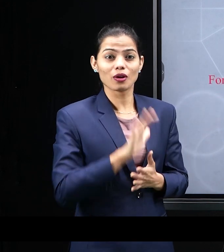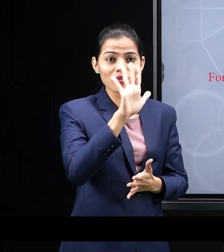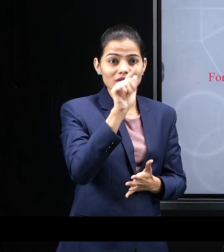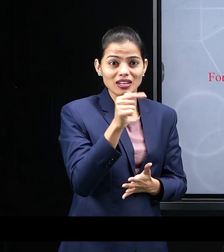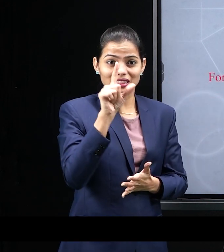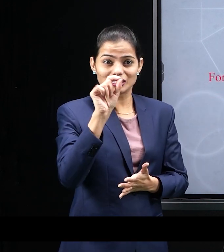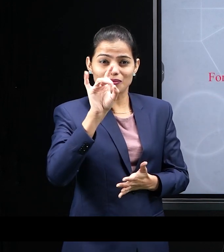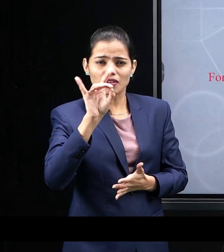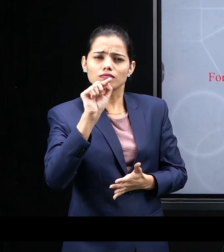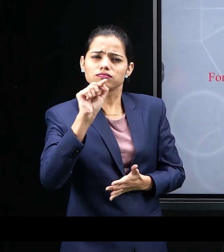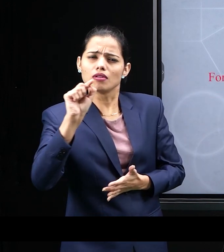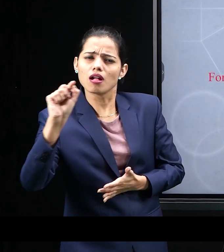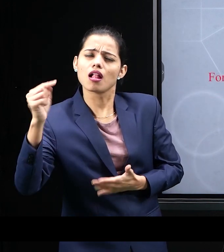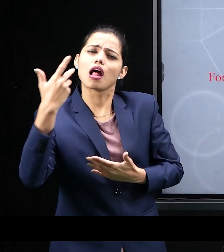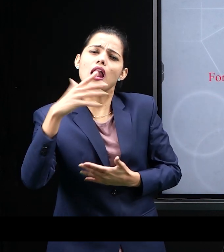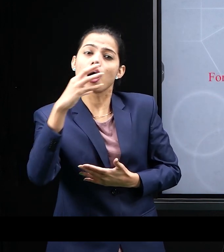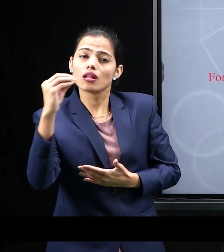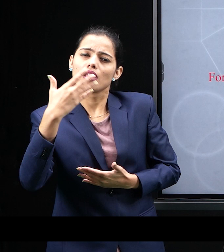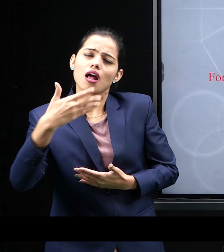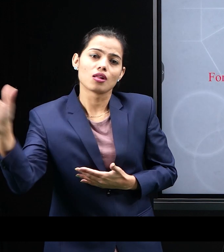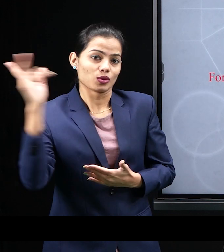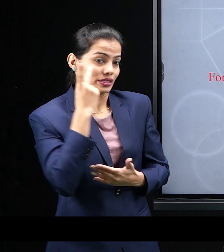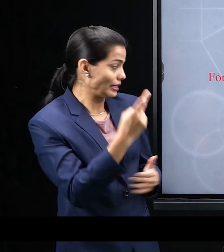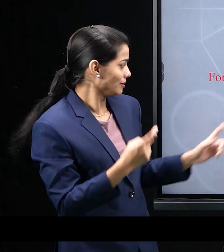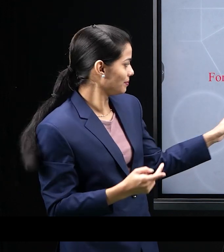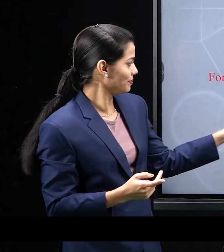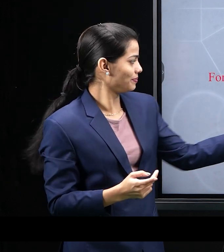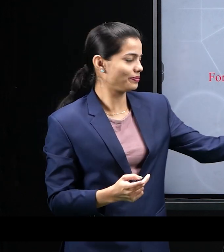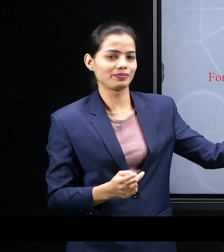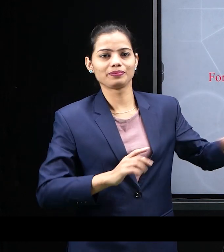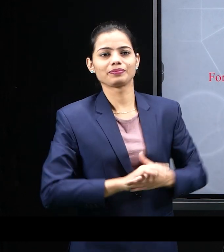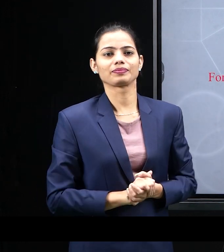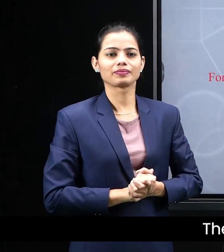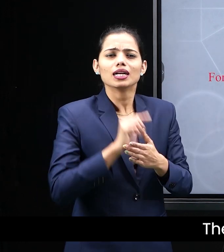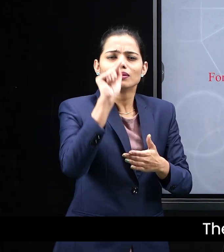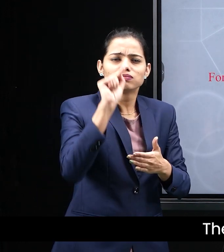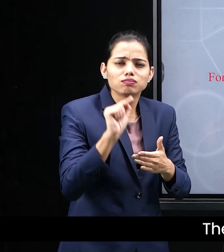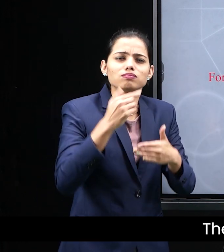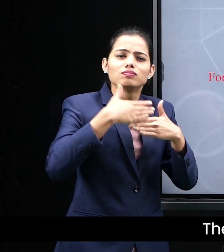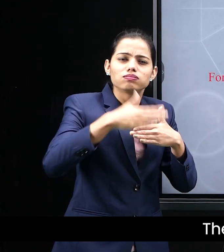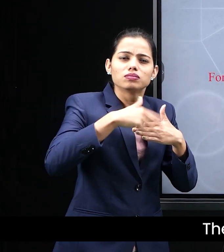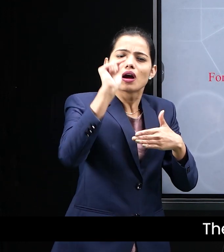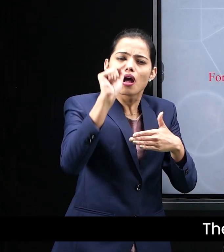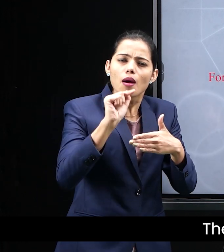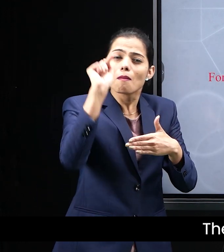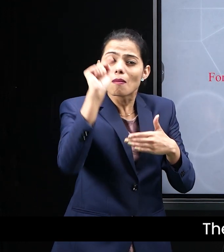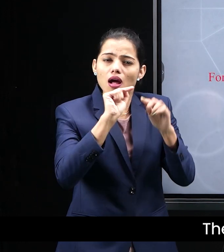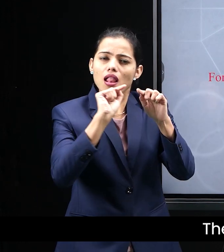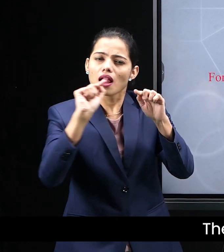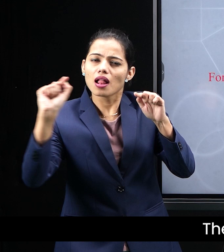example, 5, 10, 15 and so on. The set of all points on a line.